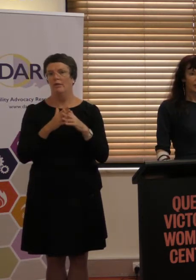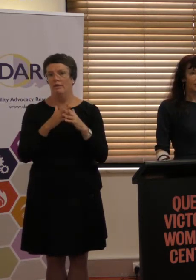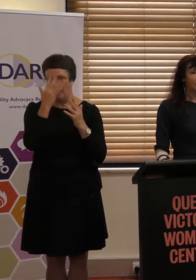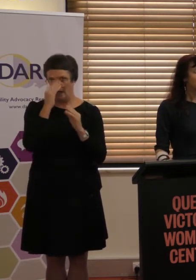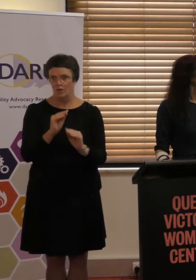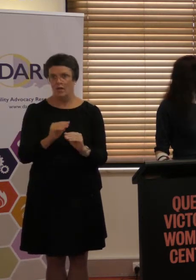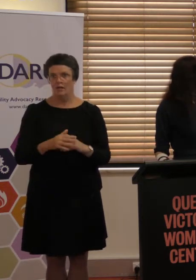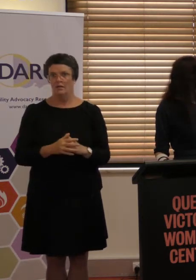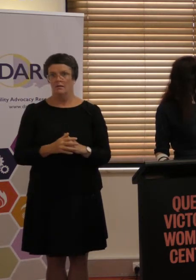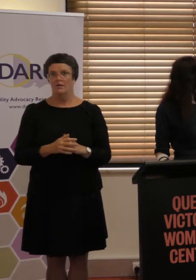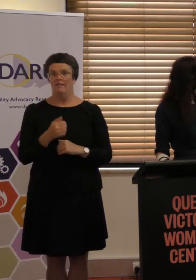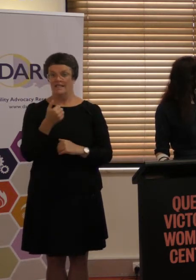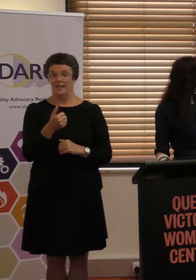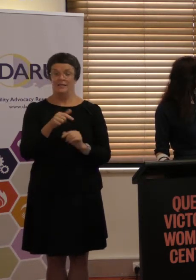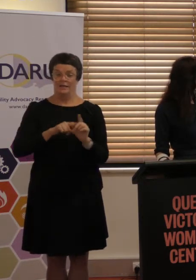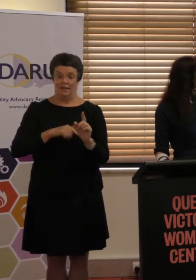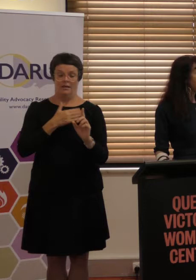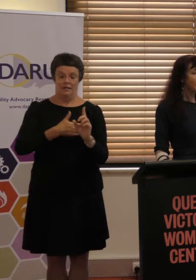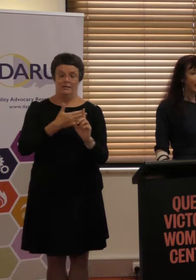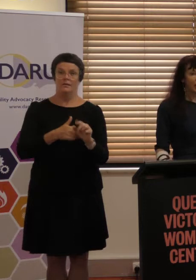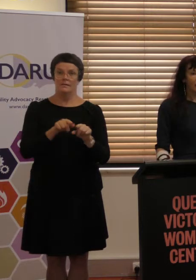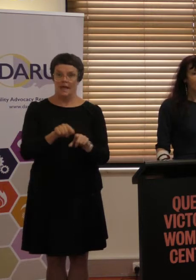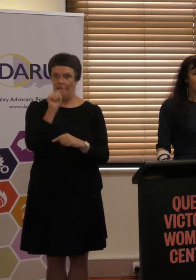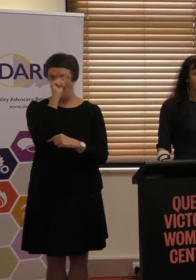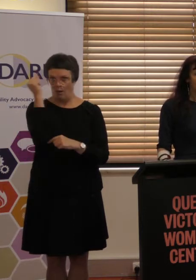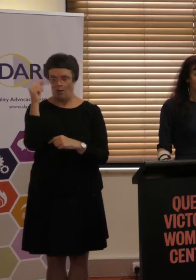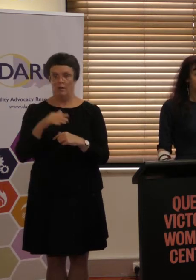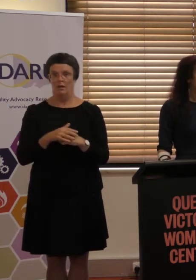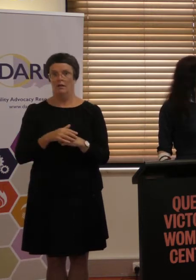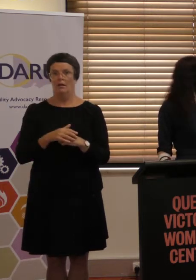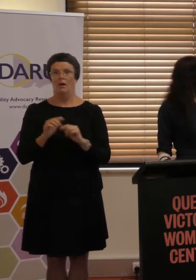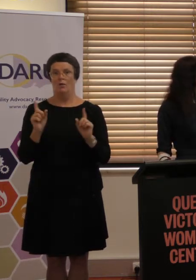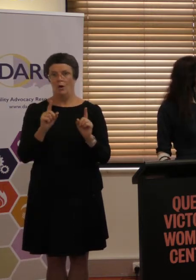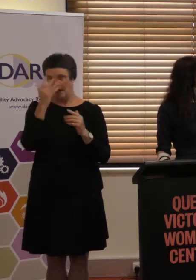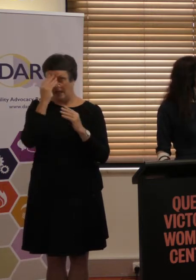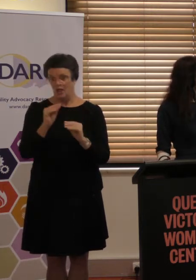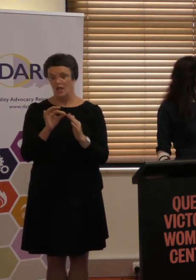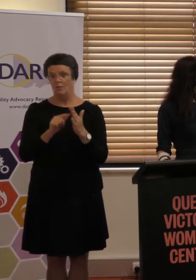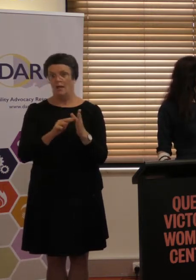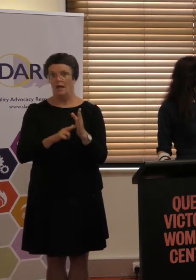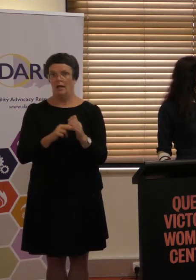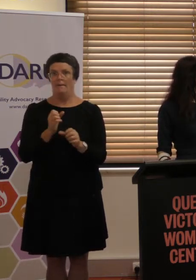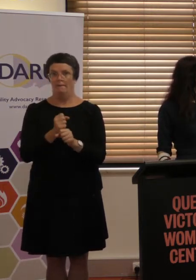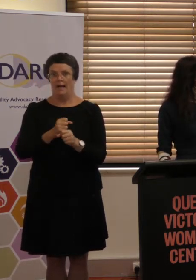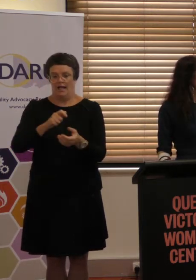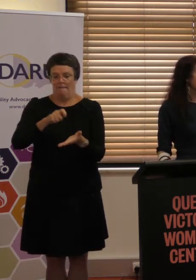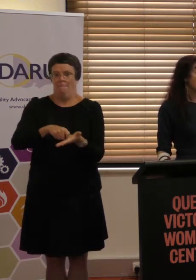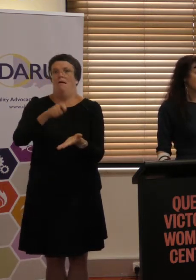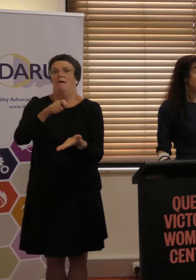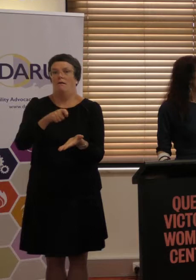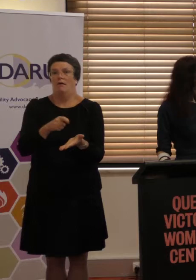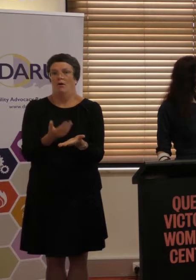in his individual education plan: making a mark on a piece of paper, matching